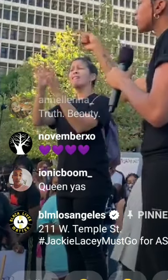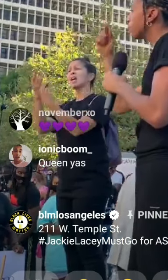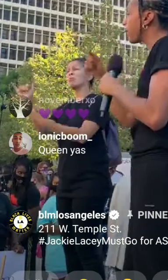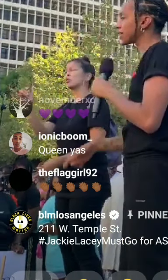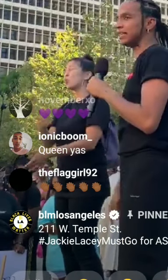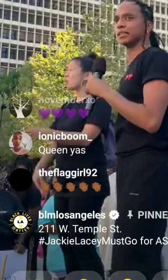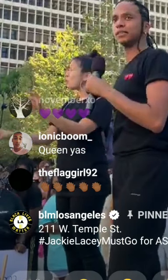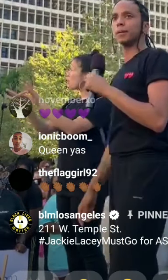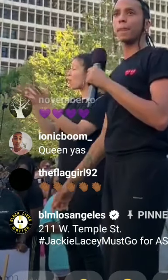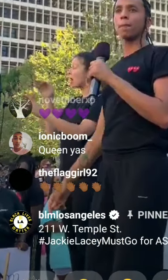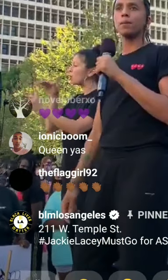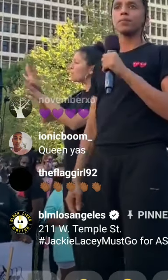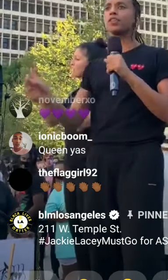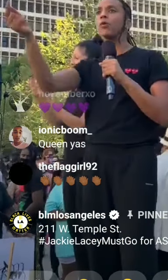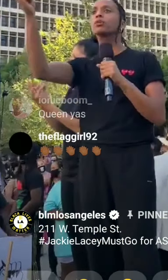I once walked onto a flight,